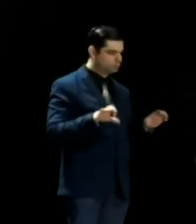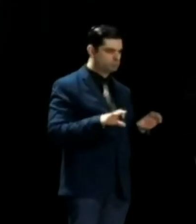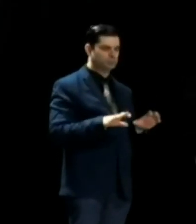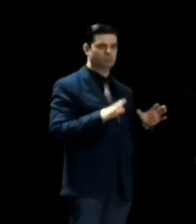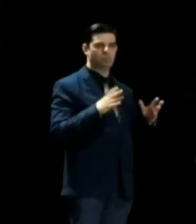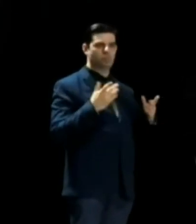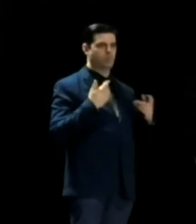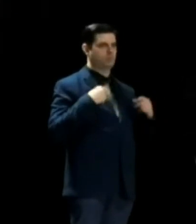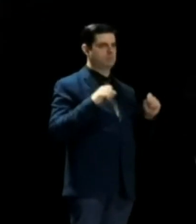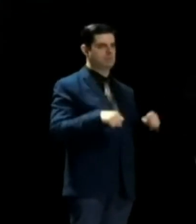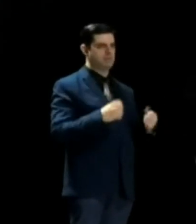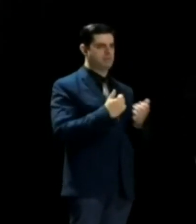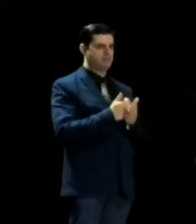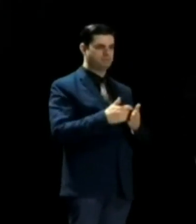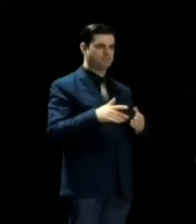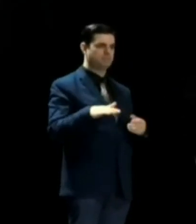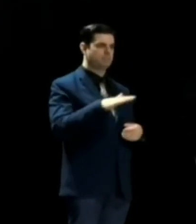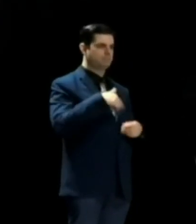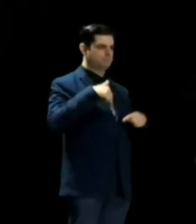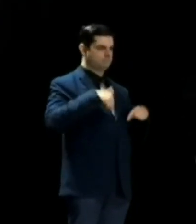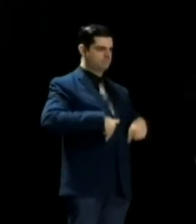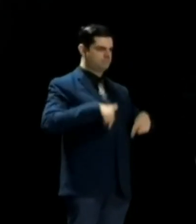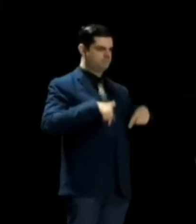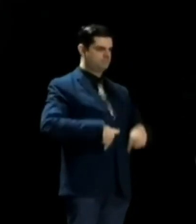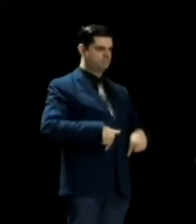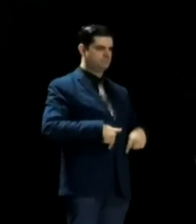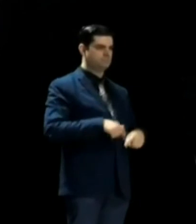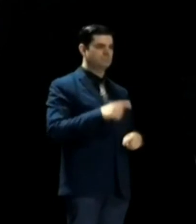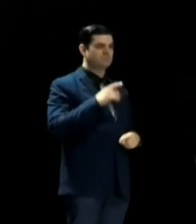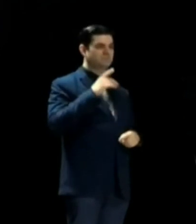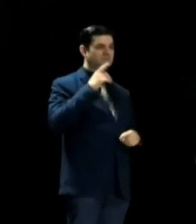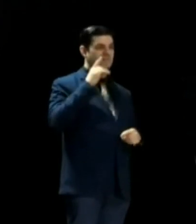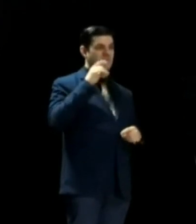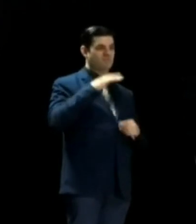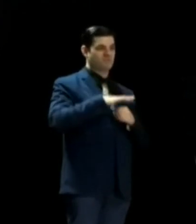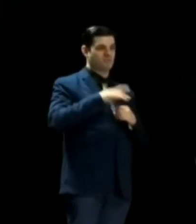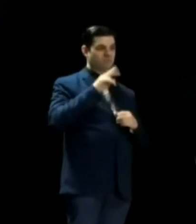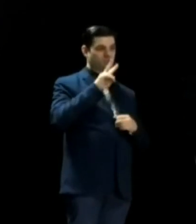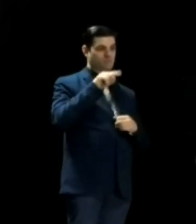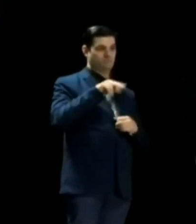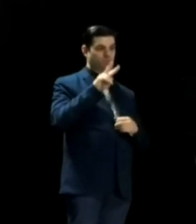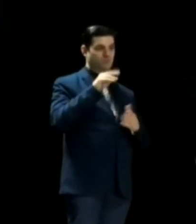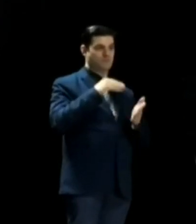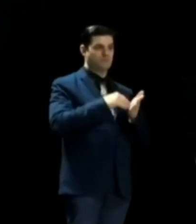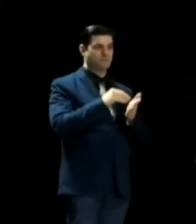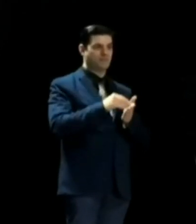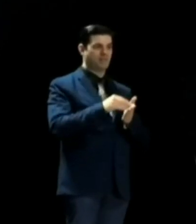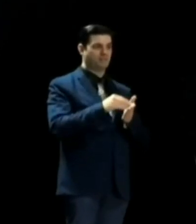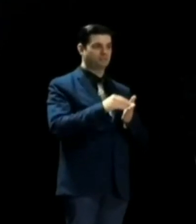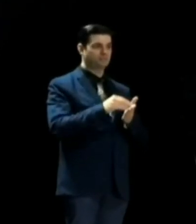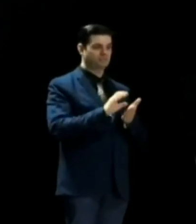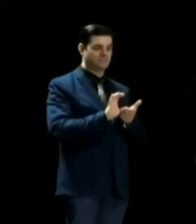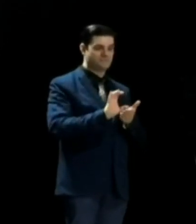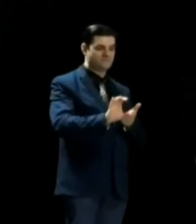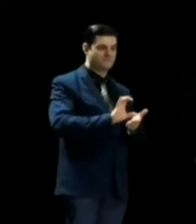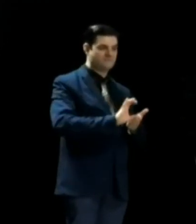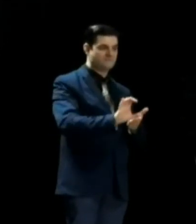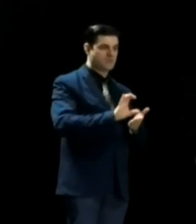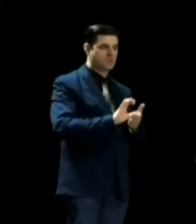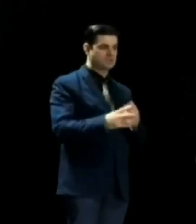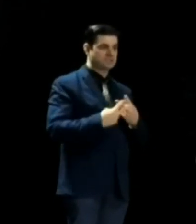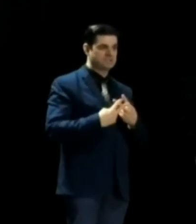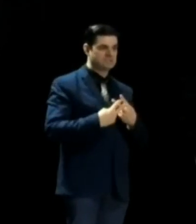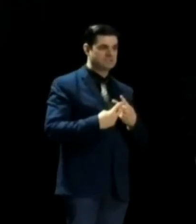The county government's going to be paying $2.2 million into a fund for hospitals that we've never had to pay via our friends at the state legislature